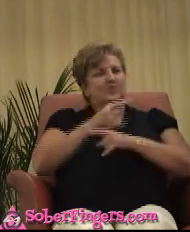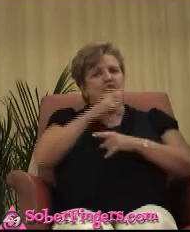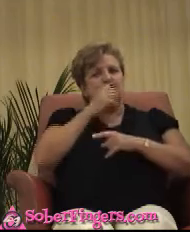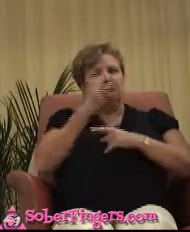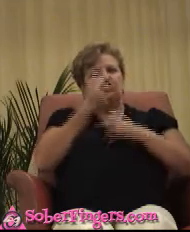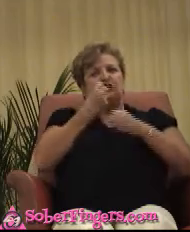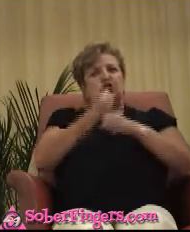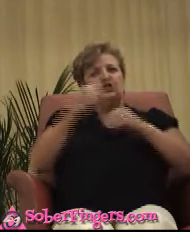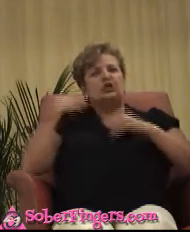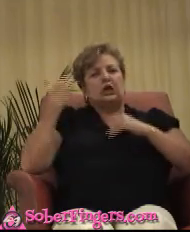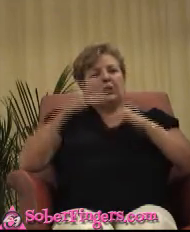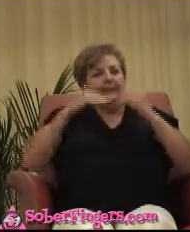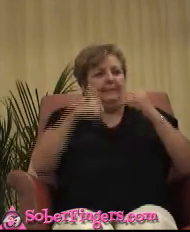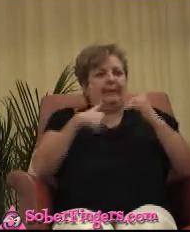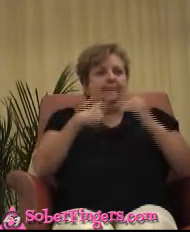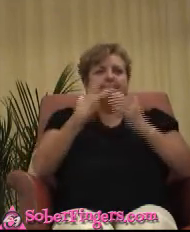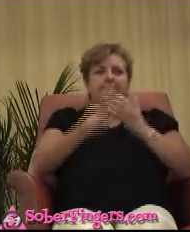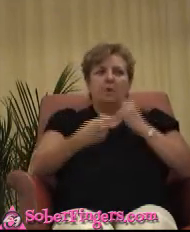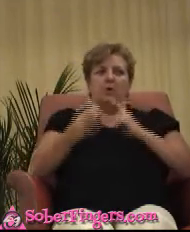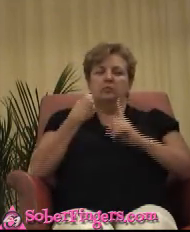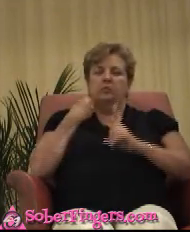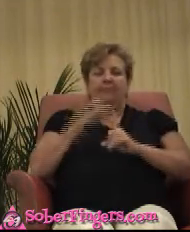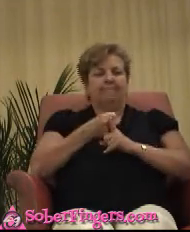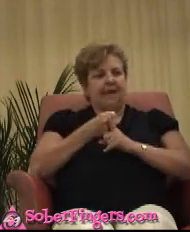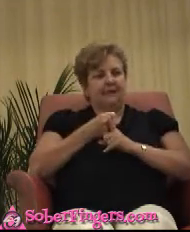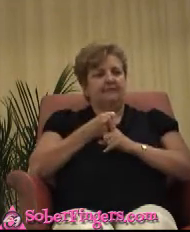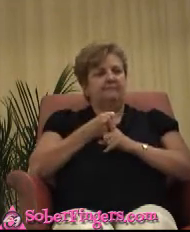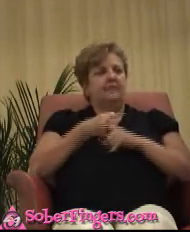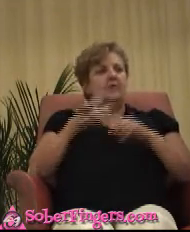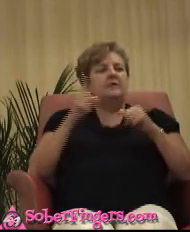both really affected. And it was the first of several divorces to come. And